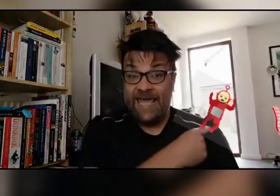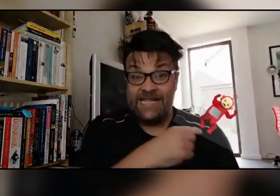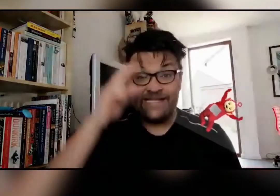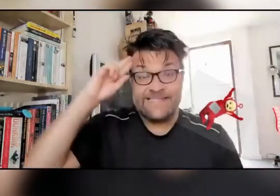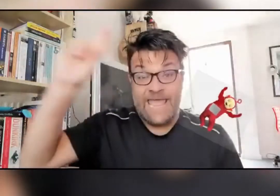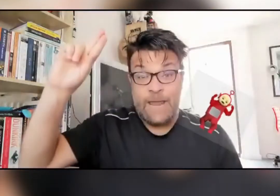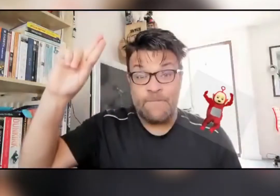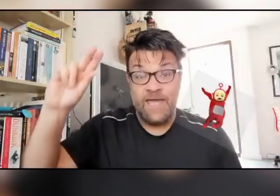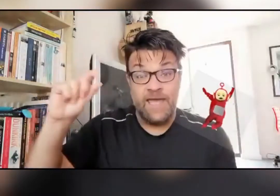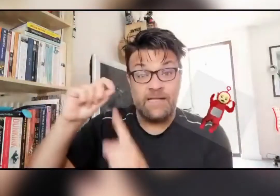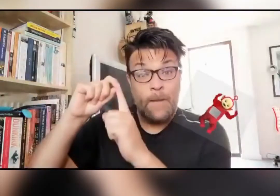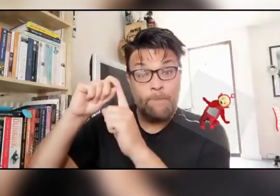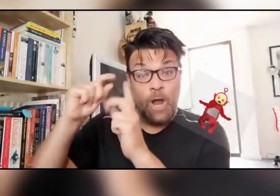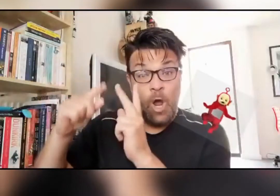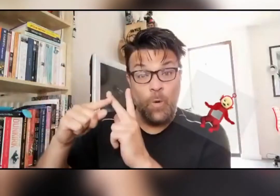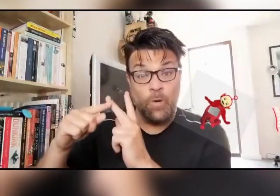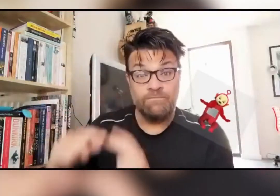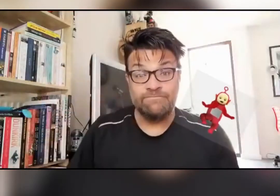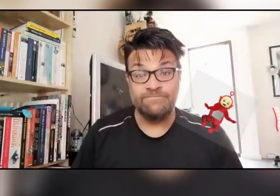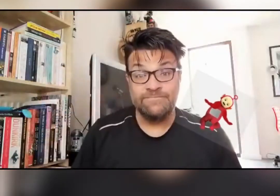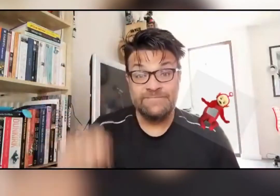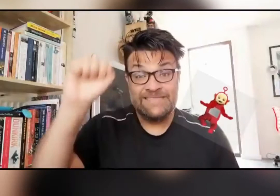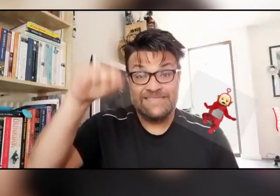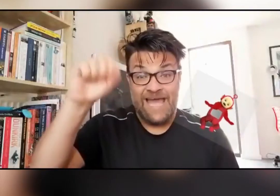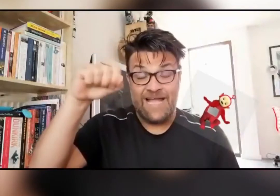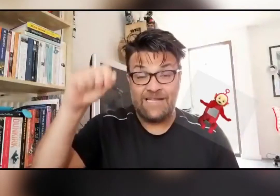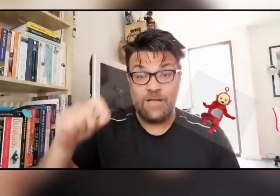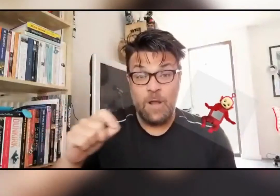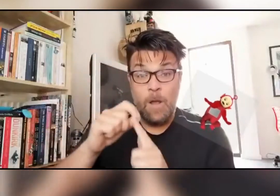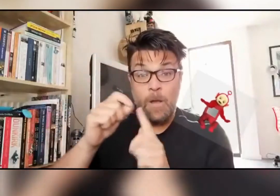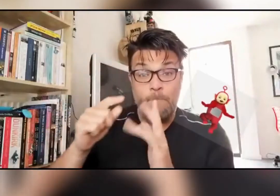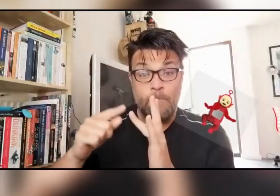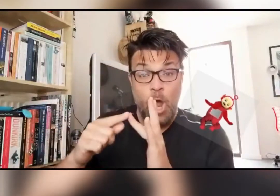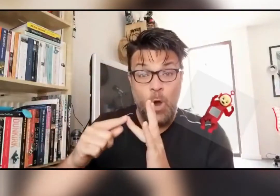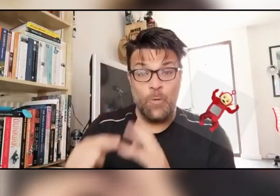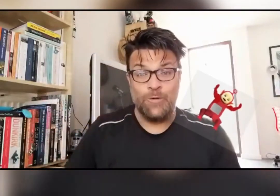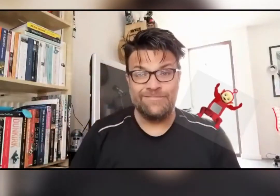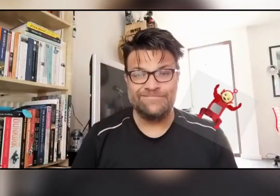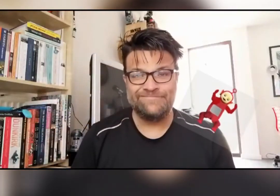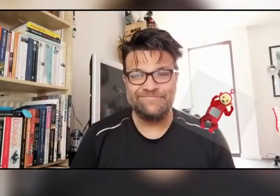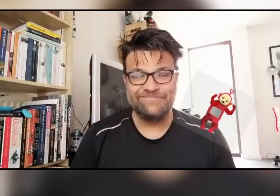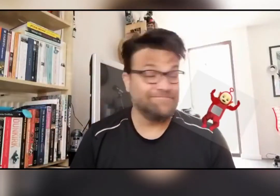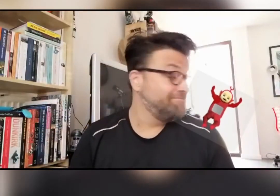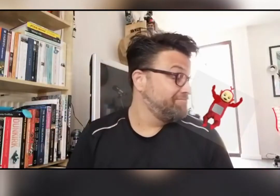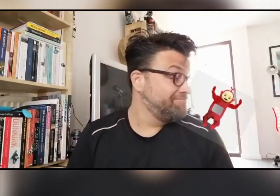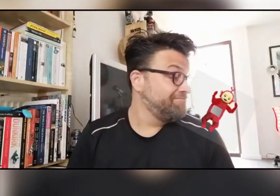His name is Poe. Yes, Poe.